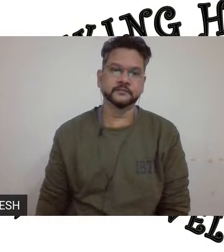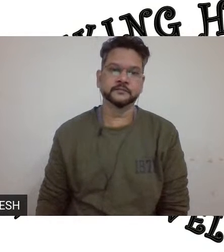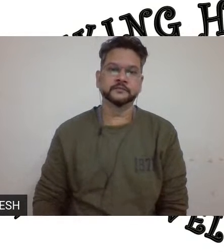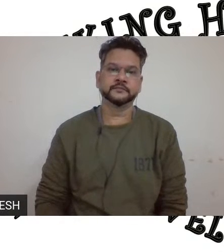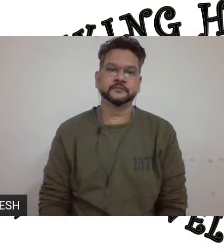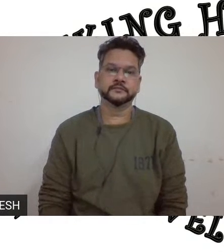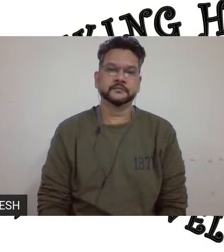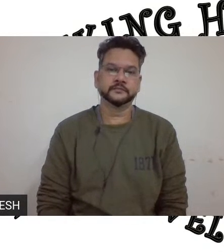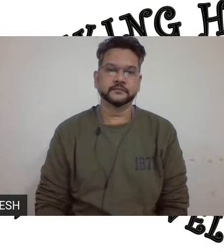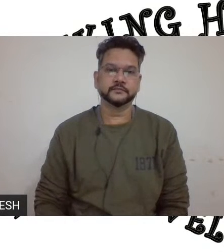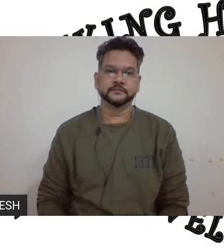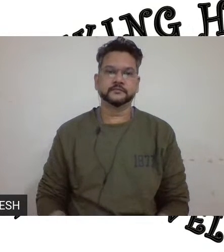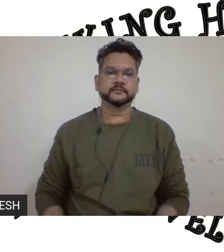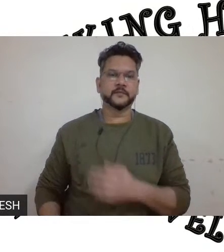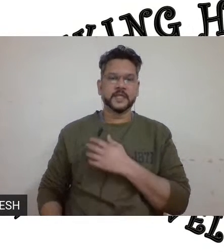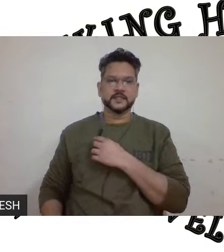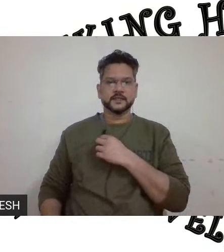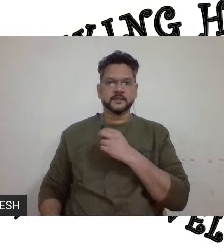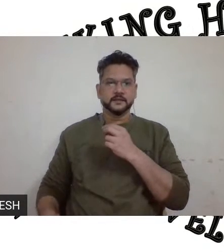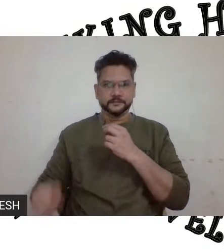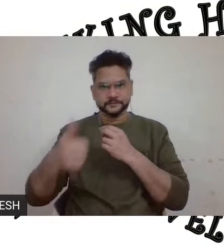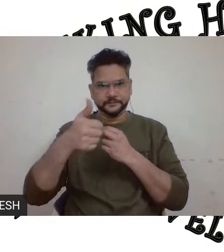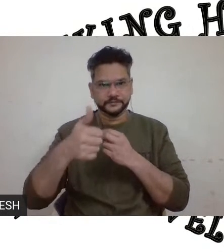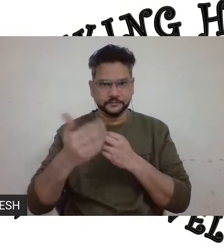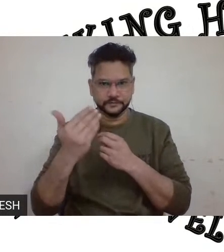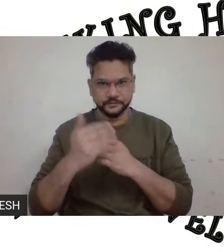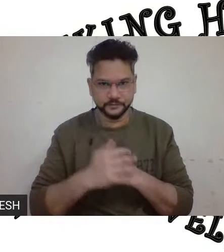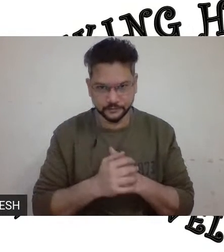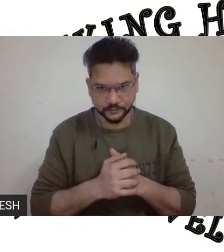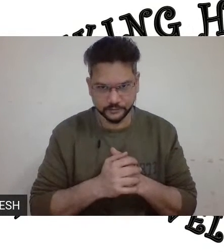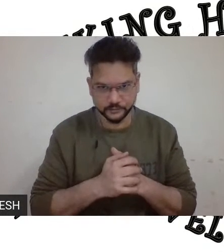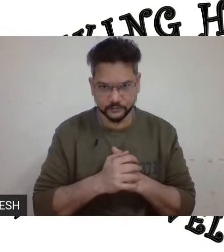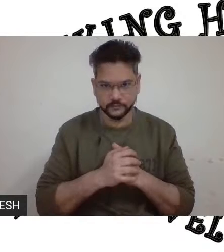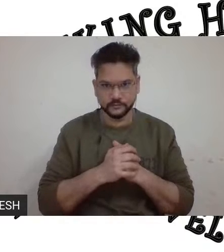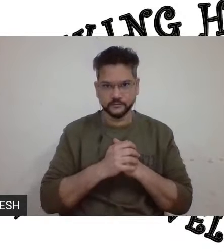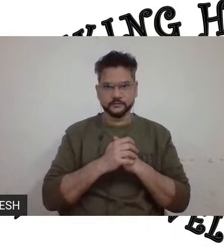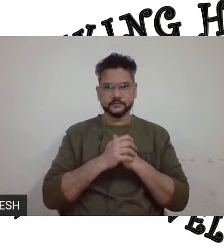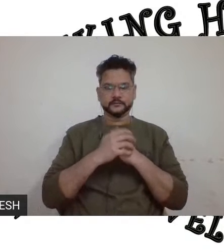Am I audible? Yes, yes.